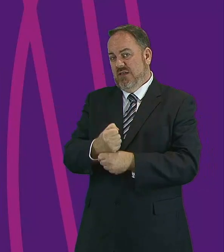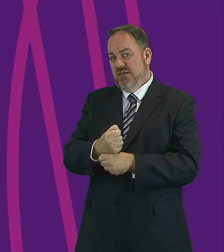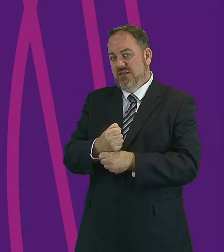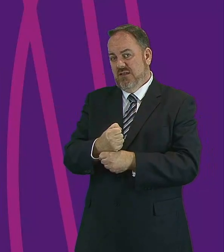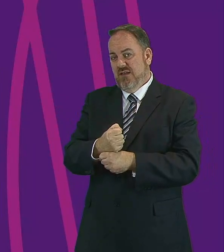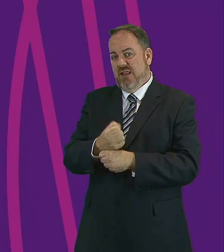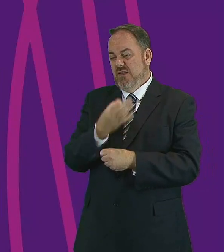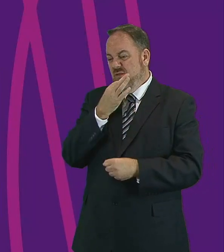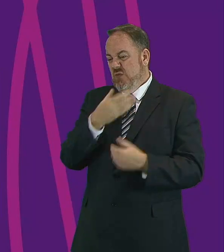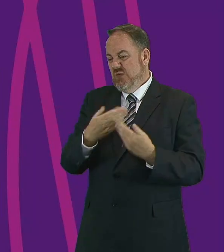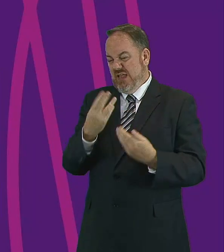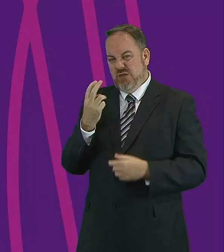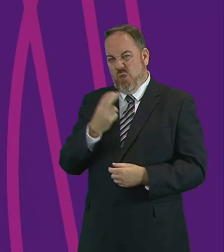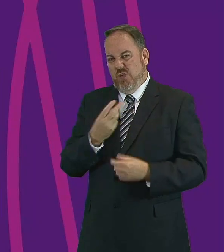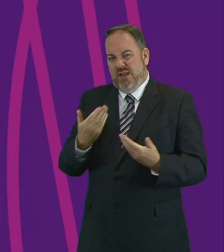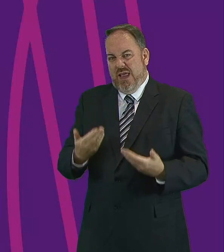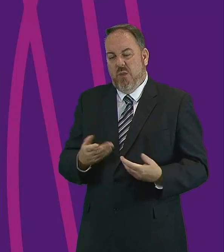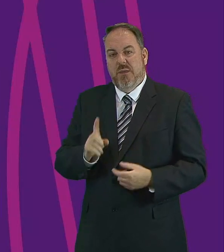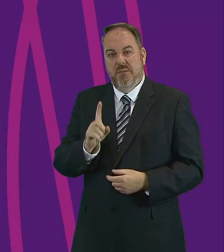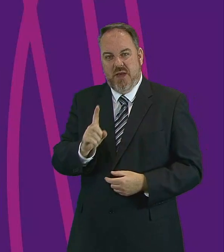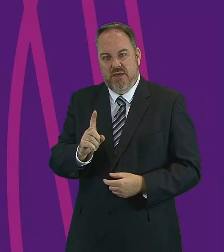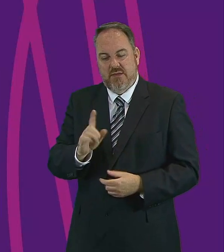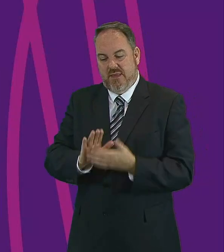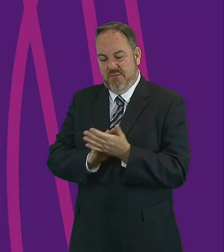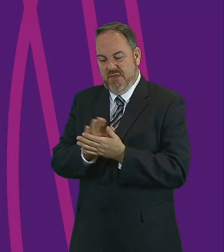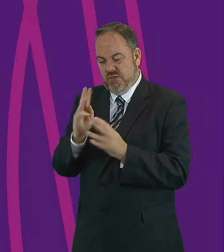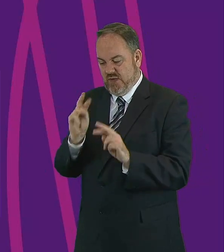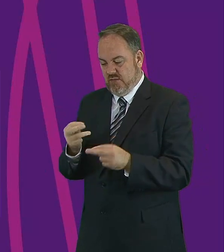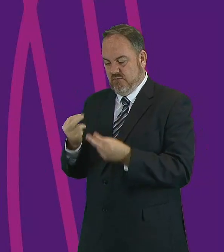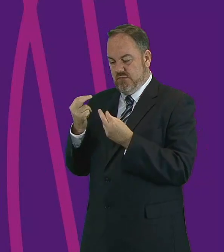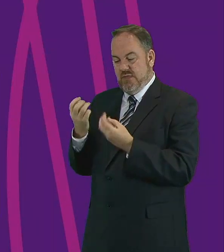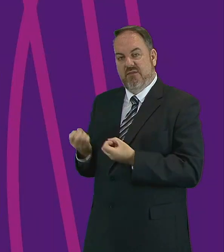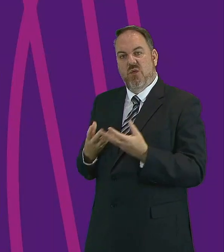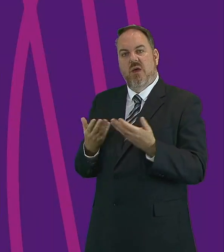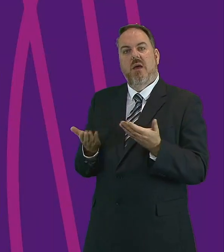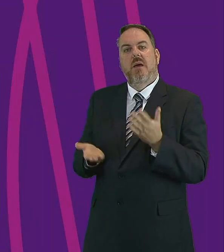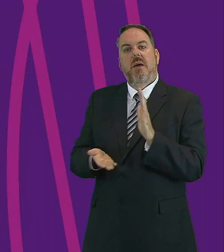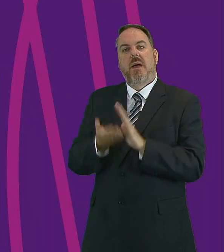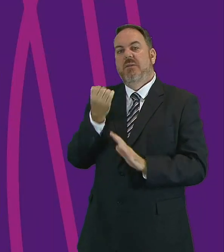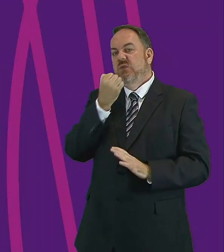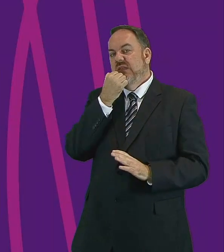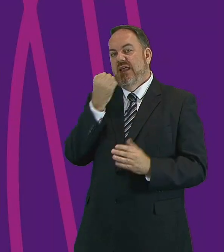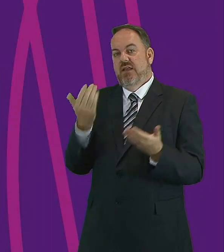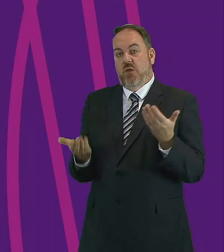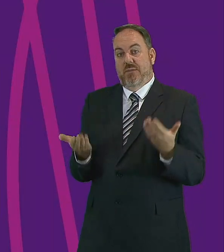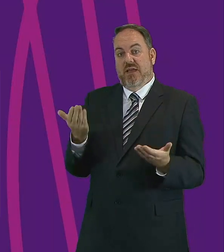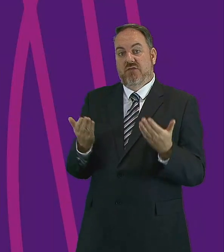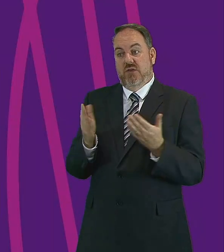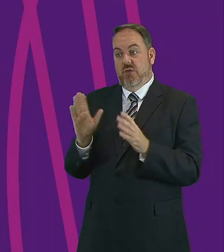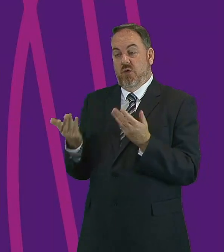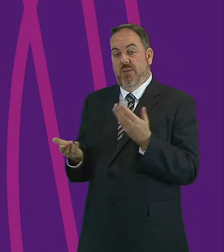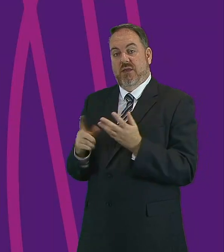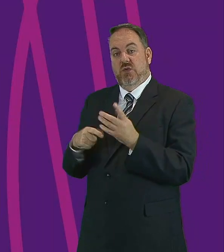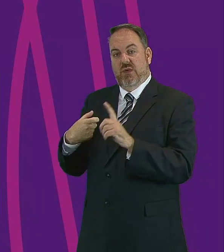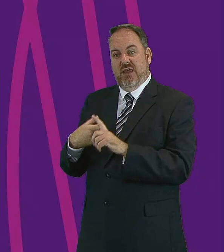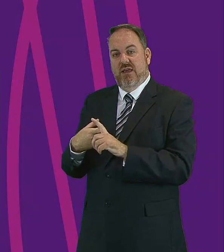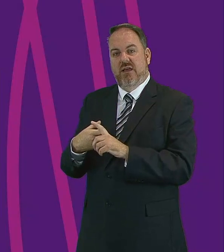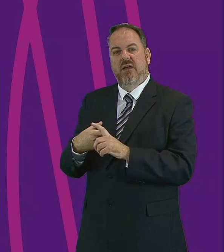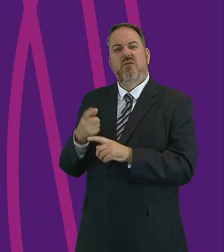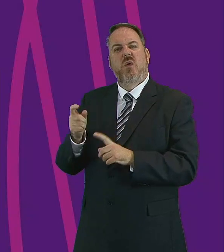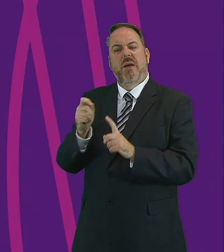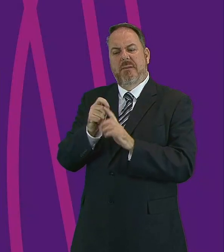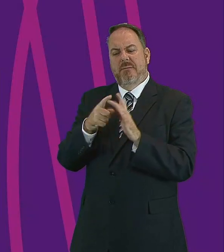days old because it allows us to give the most up-to-date comparison with other parts of the UK. For the so-called Pillar 2